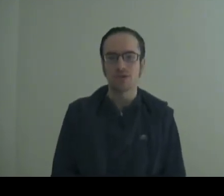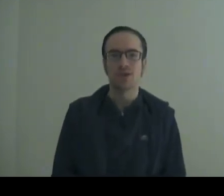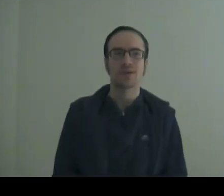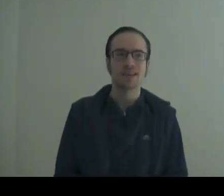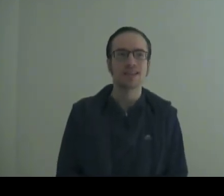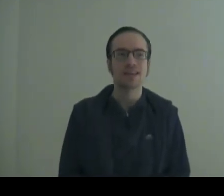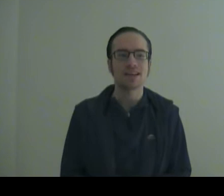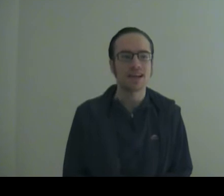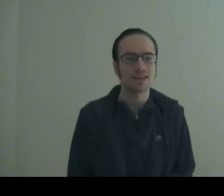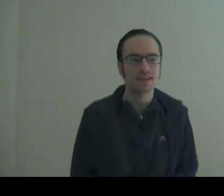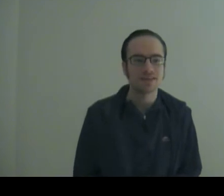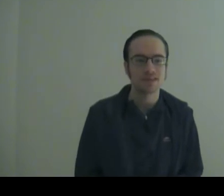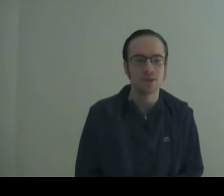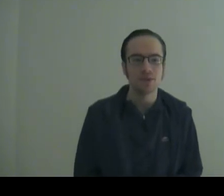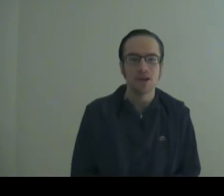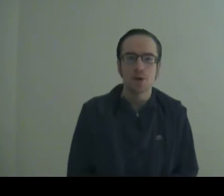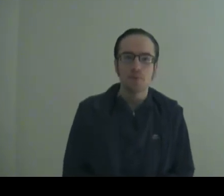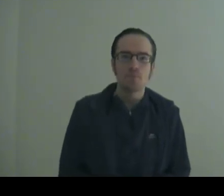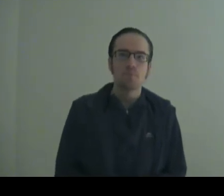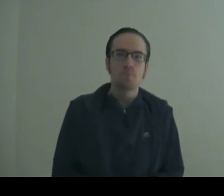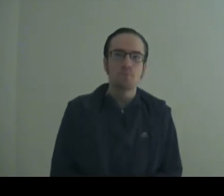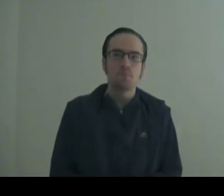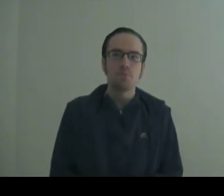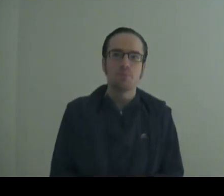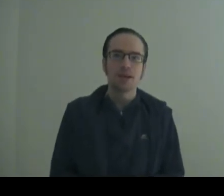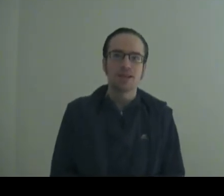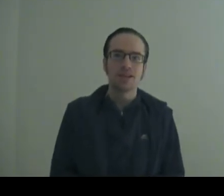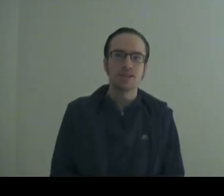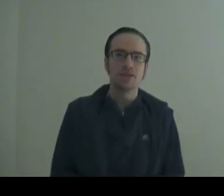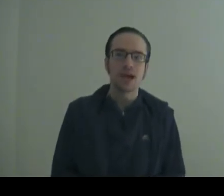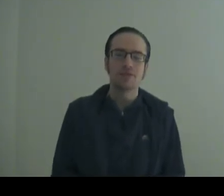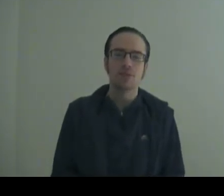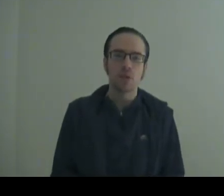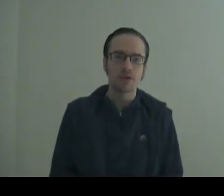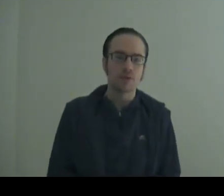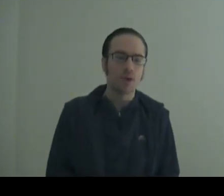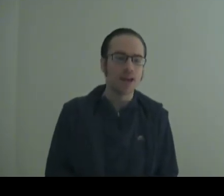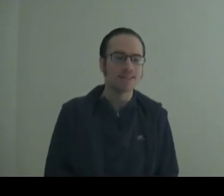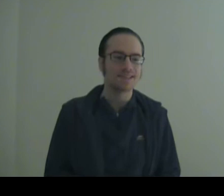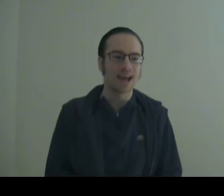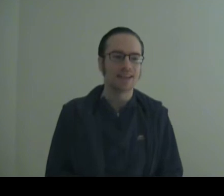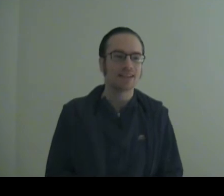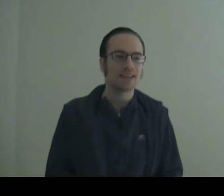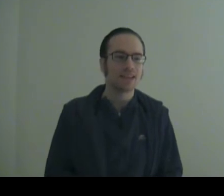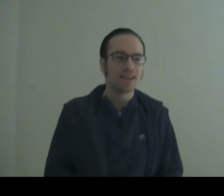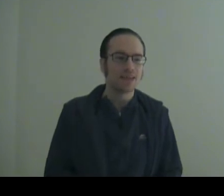know, Asante and Stallone. But you do have to wonder why exactly